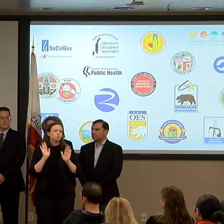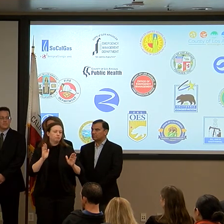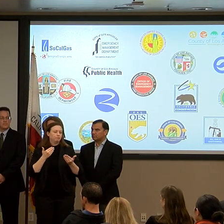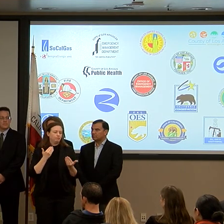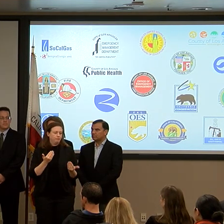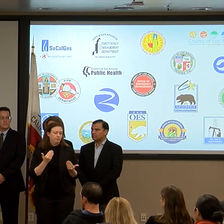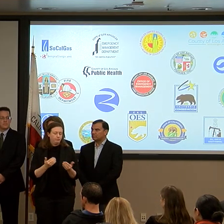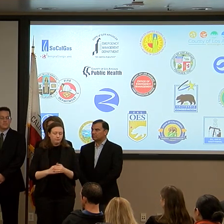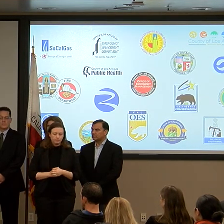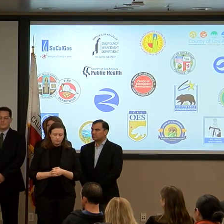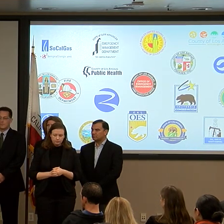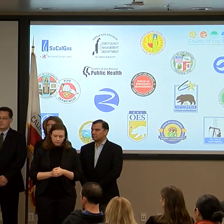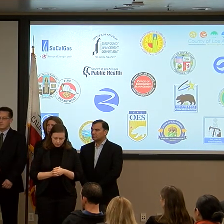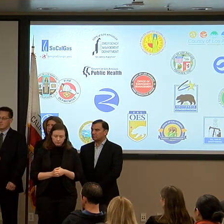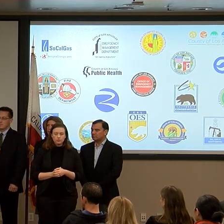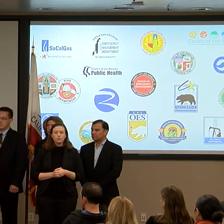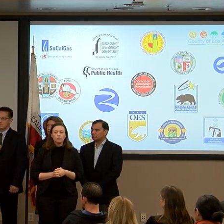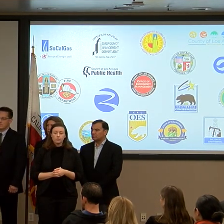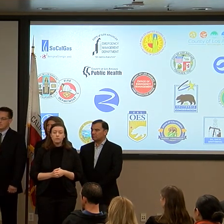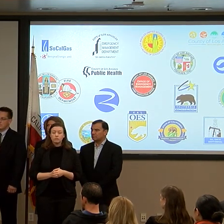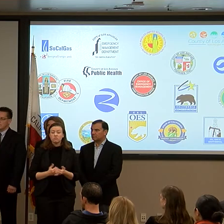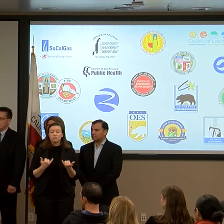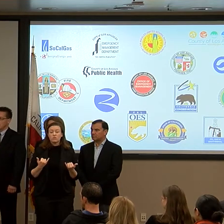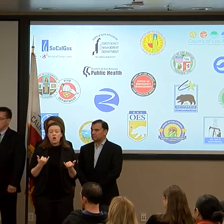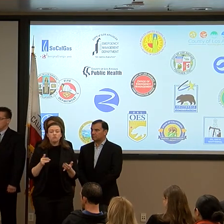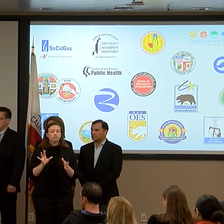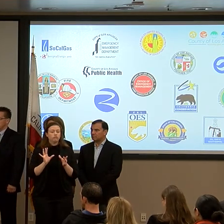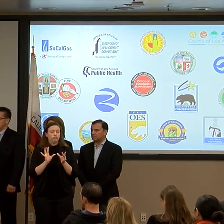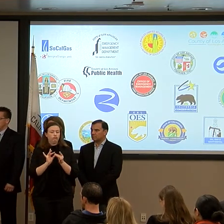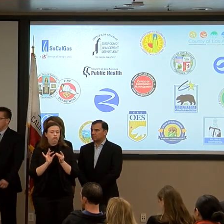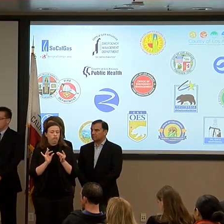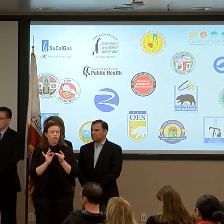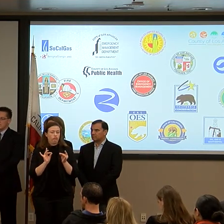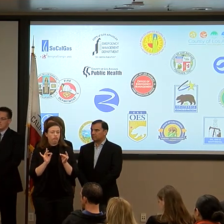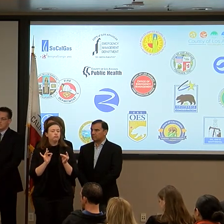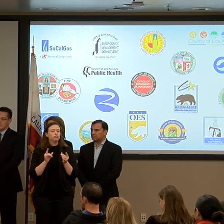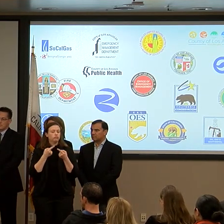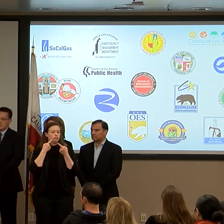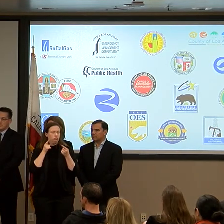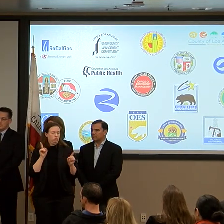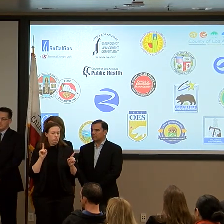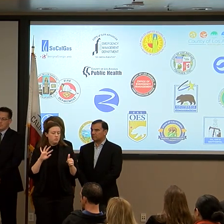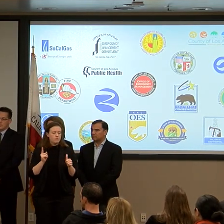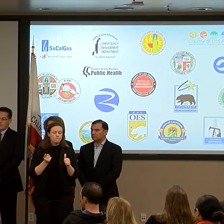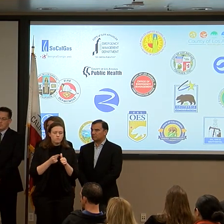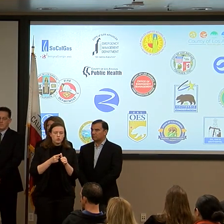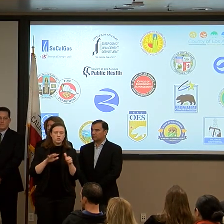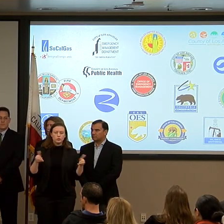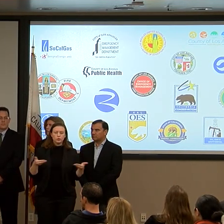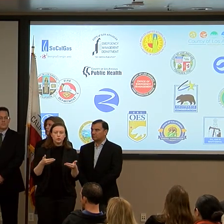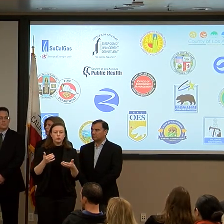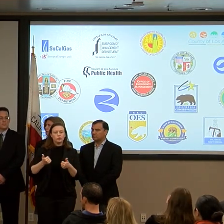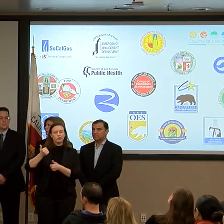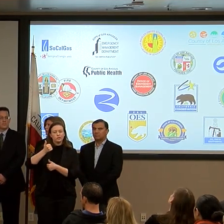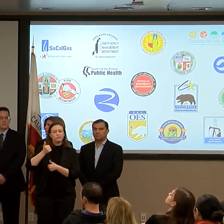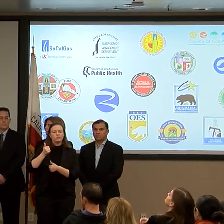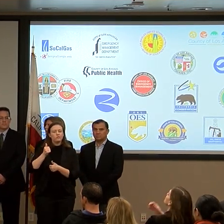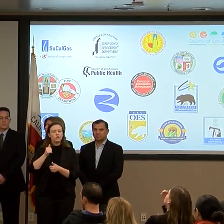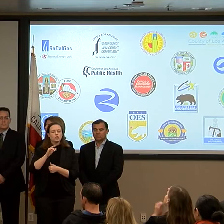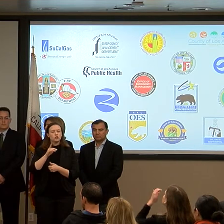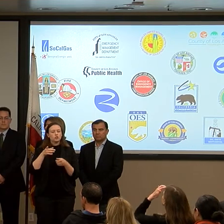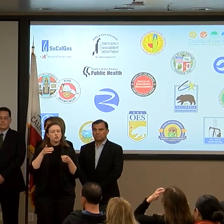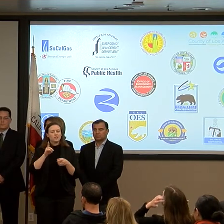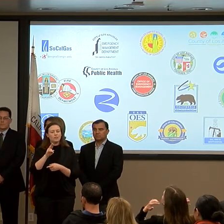mitigate that. So with that, let's just get into the briefing. I want to first introduce the Chief Deputy Director of the California Department